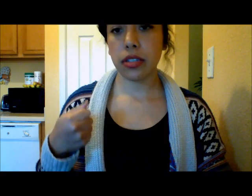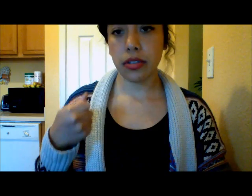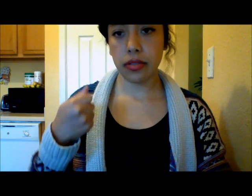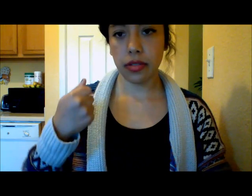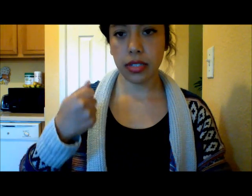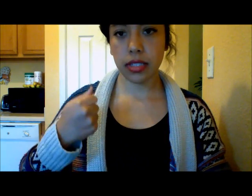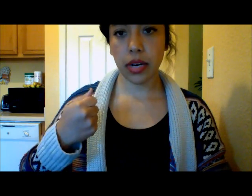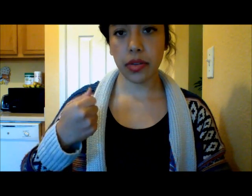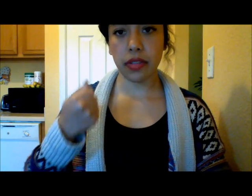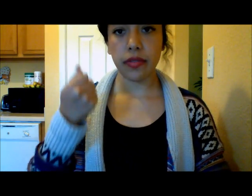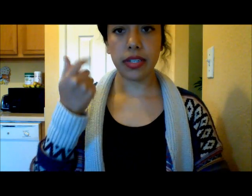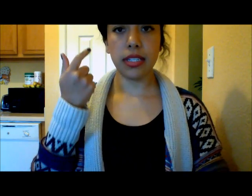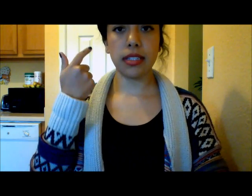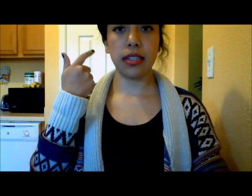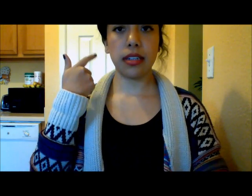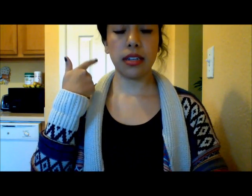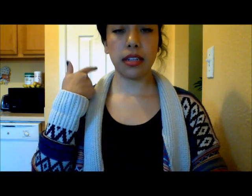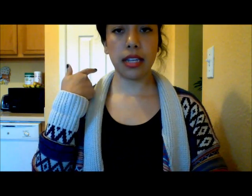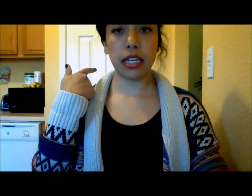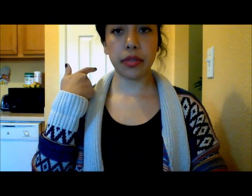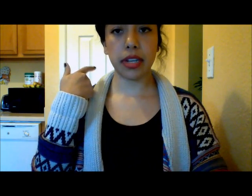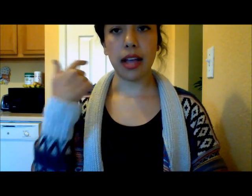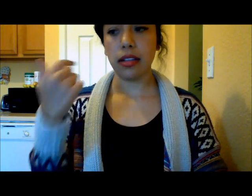So start with the fist, end with an L.